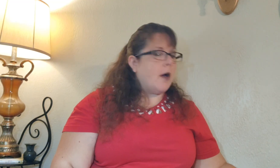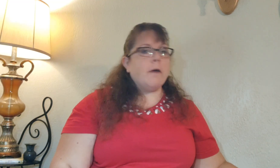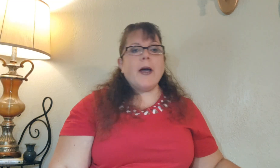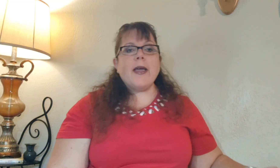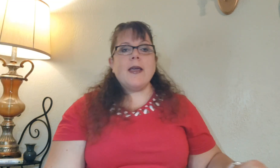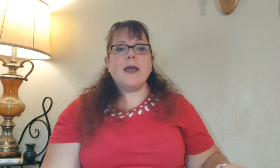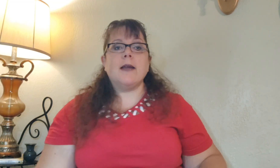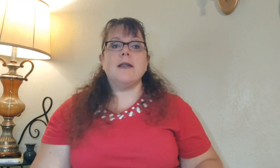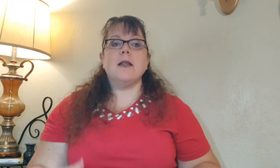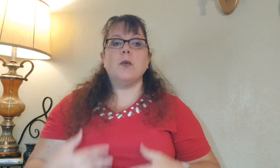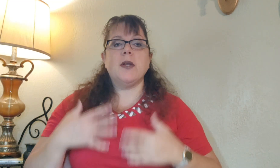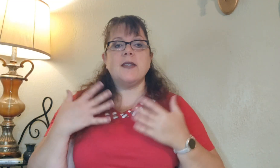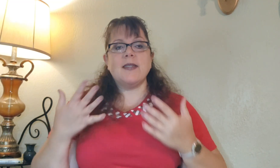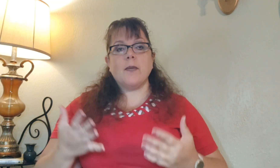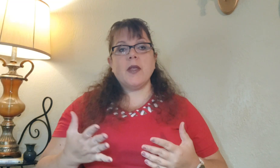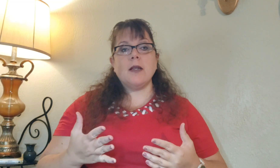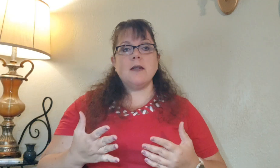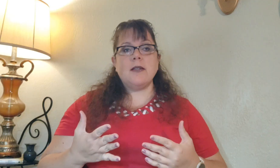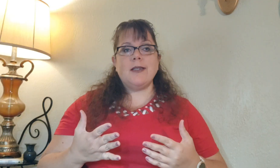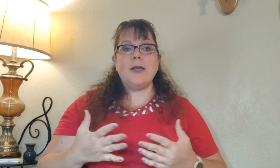All right, and when something